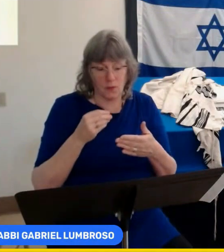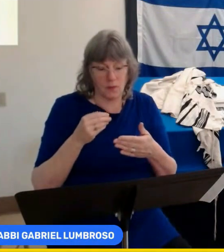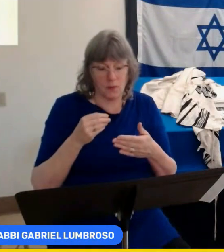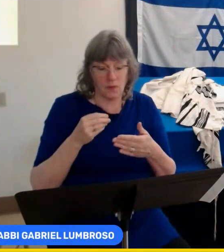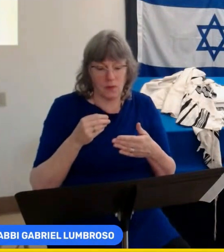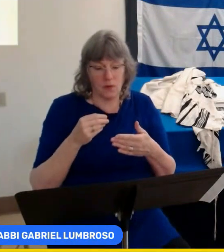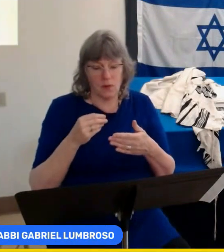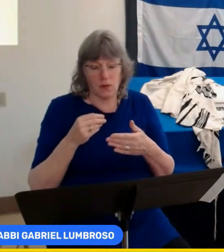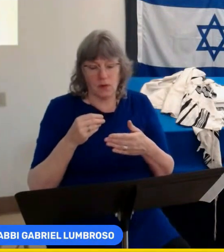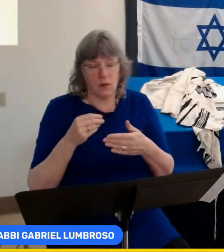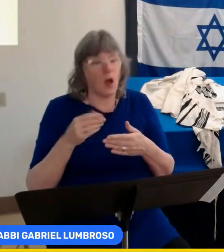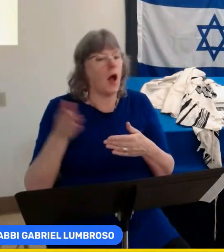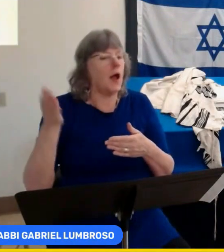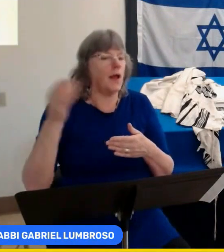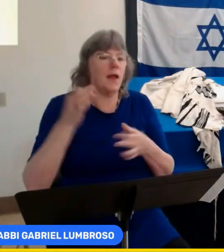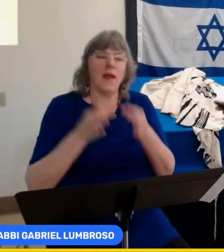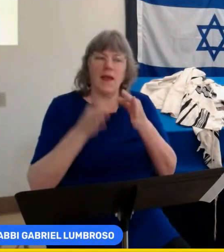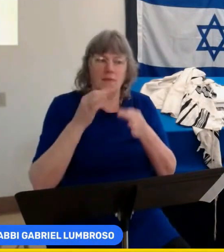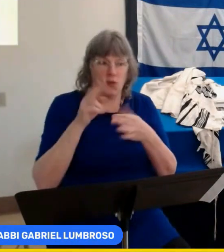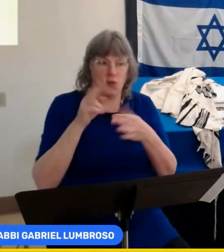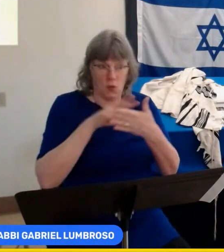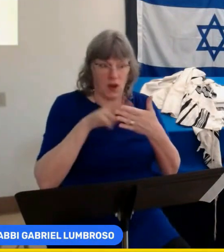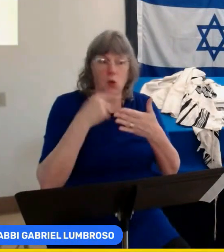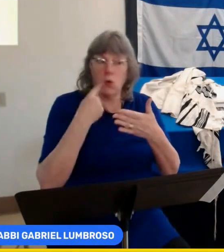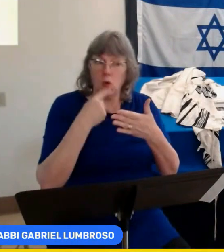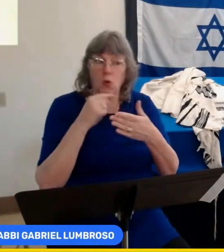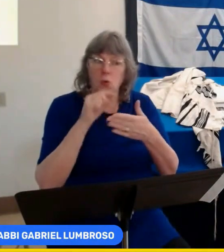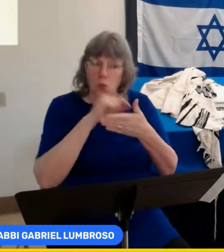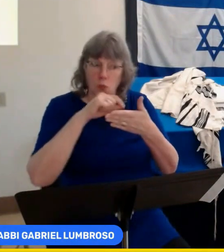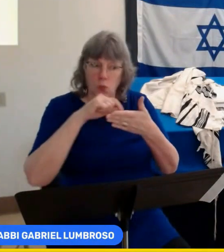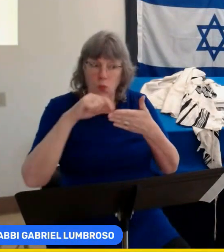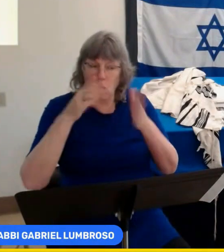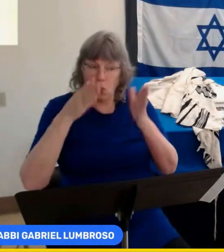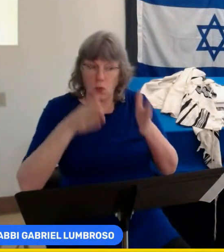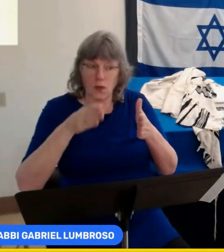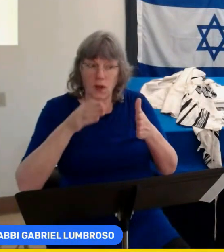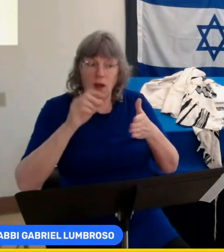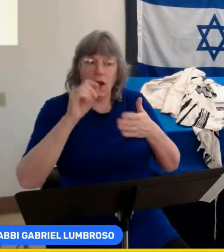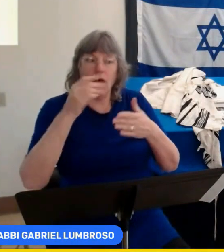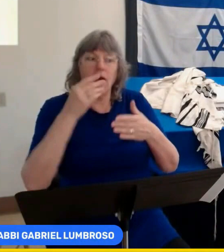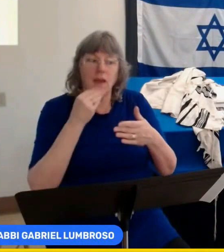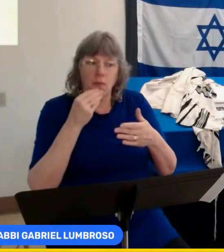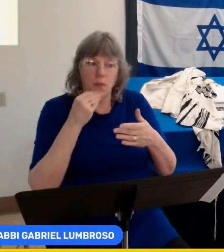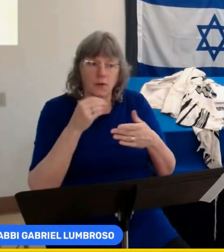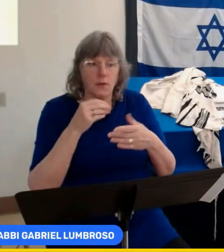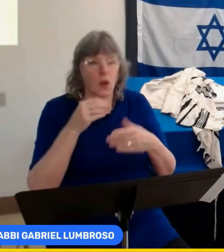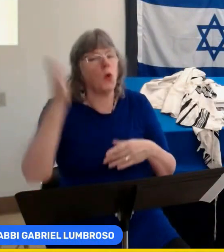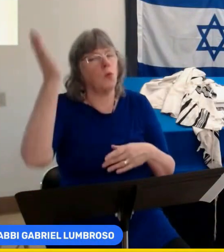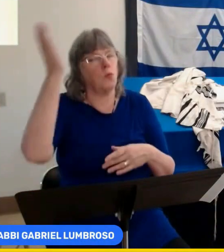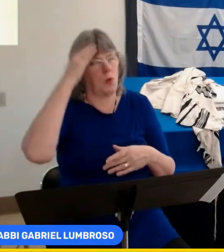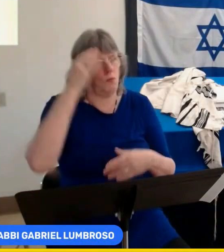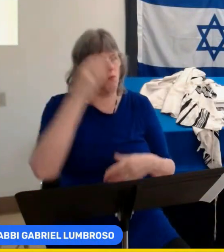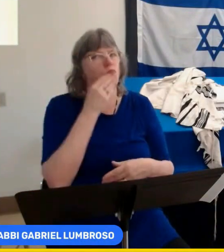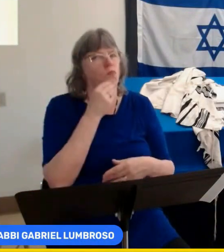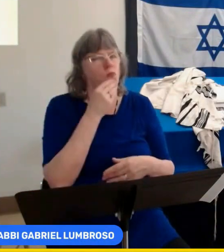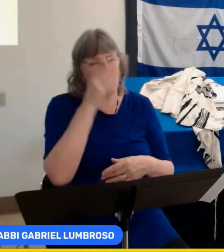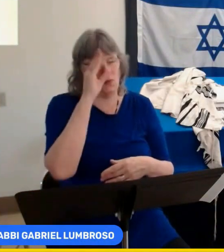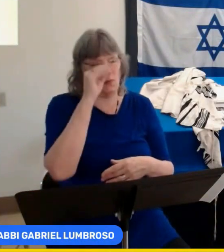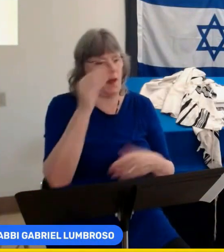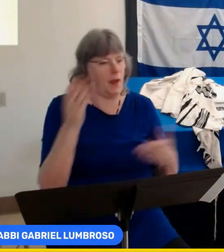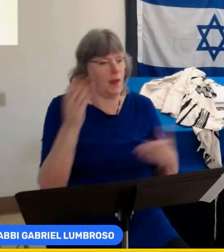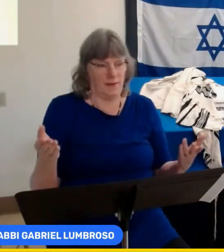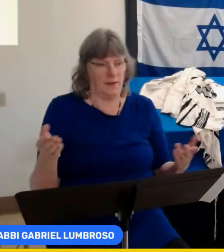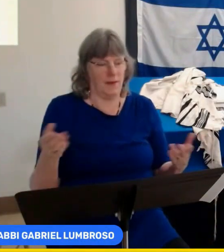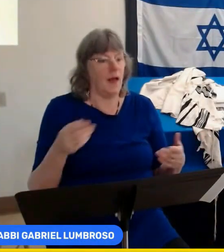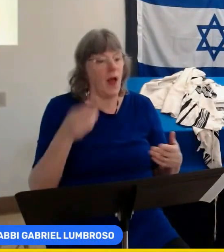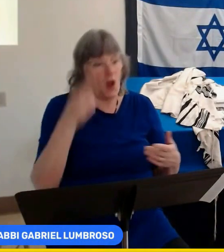absolutely 100% familiar with the Levitical service, with the story of Israel. It's a Jew, and a religious